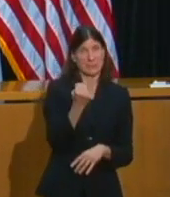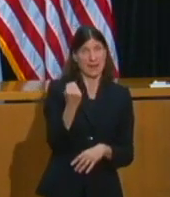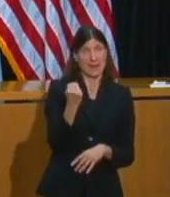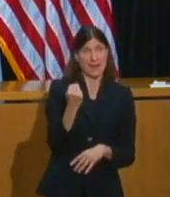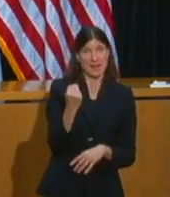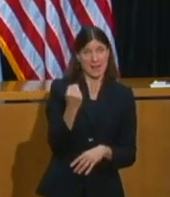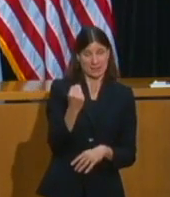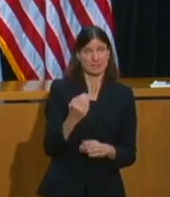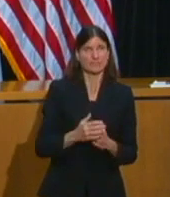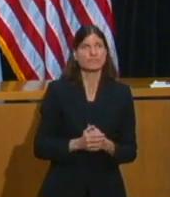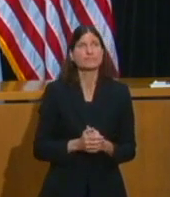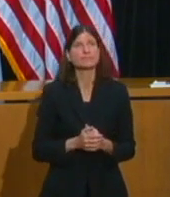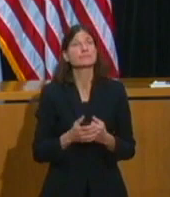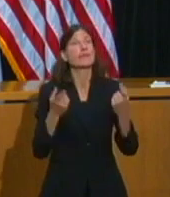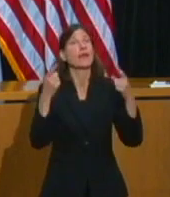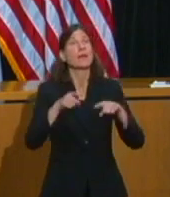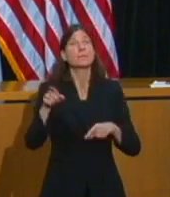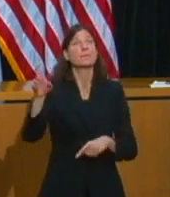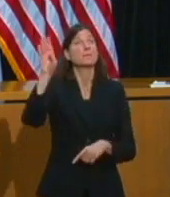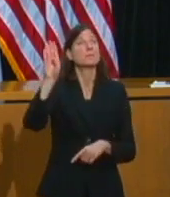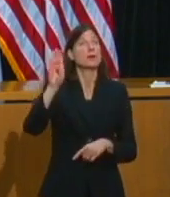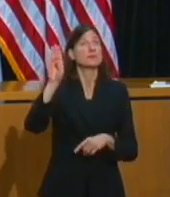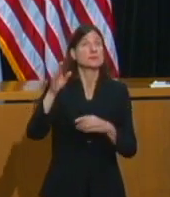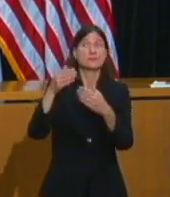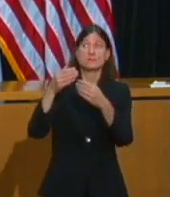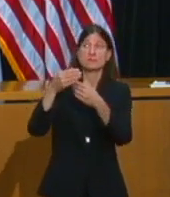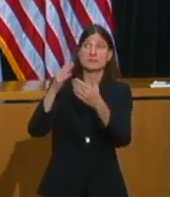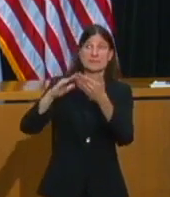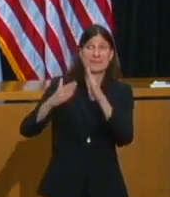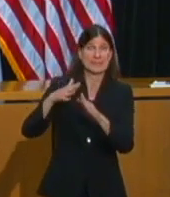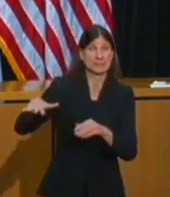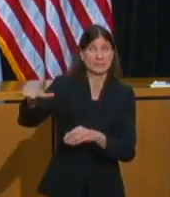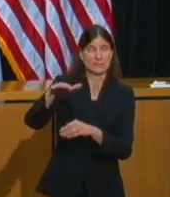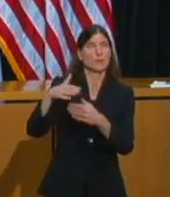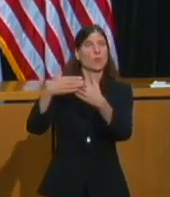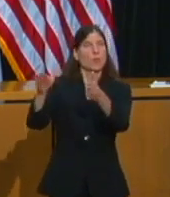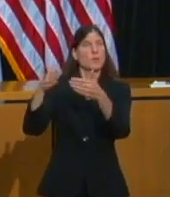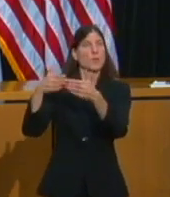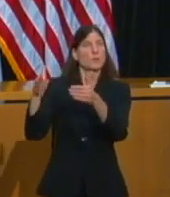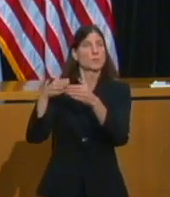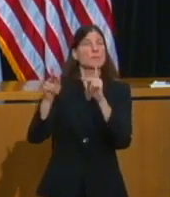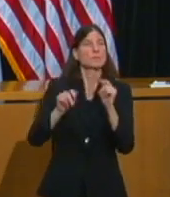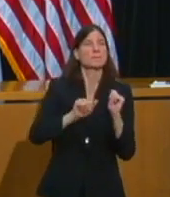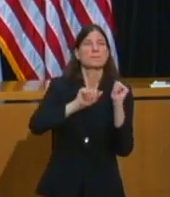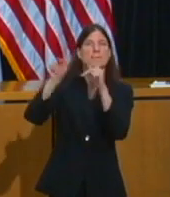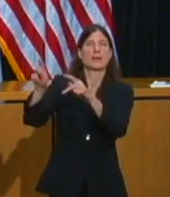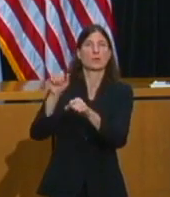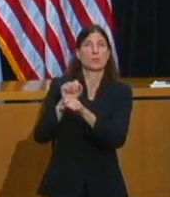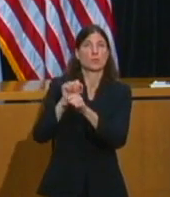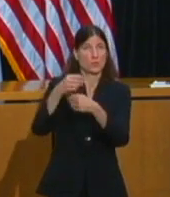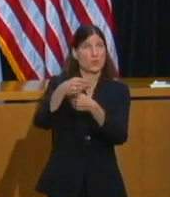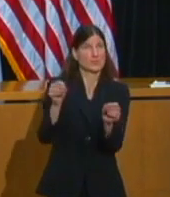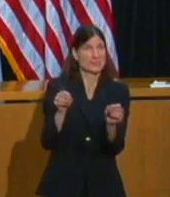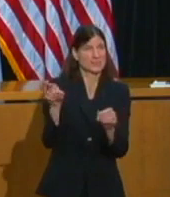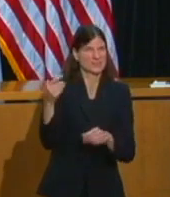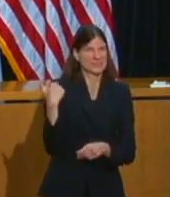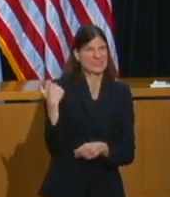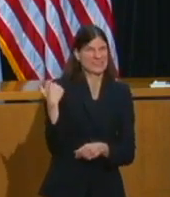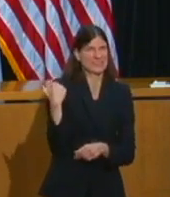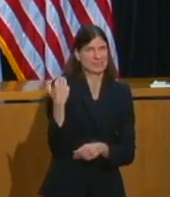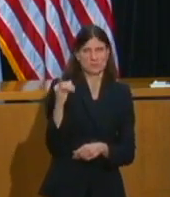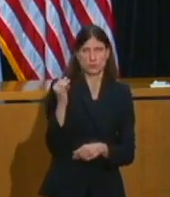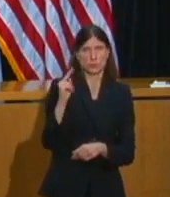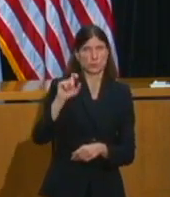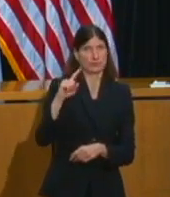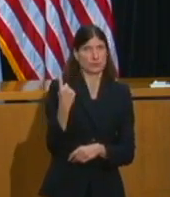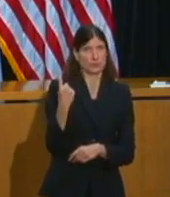office space in Boston opened up to 25% after office space opened everywhere else around Boston the week before. And there was a